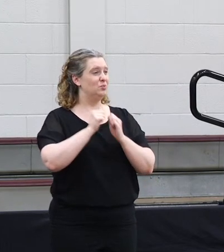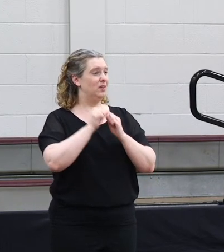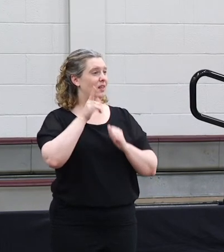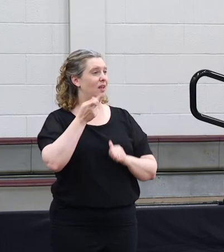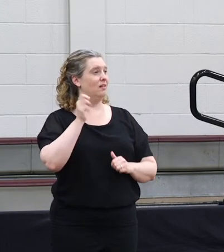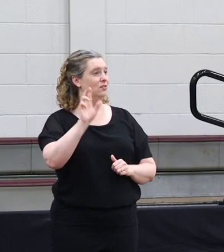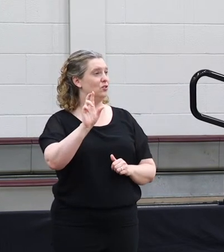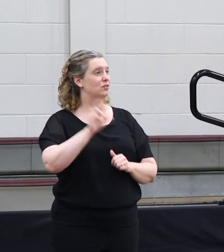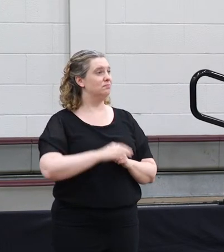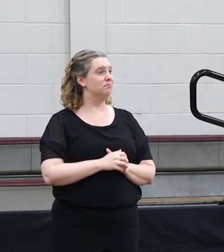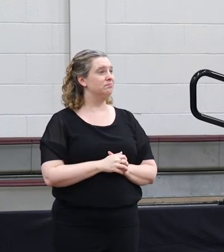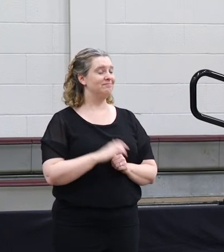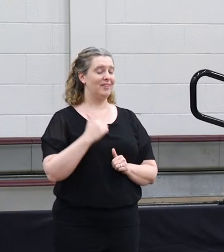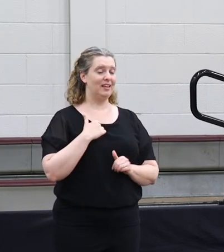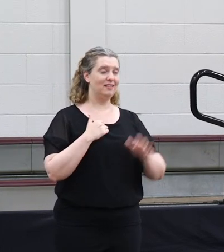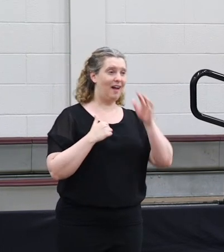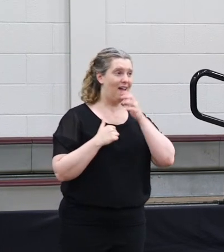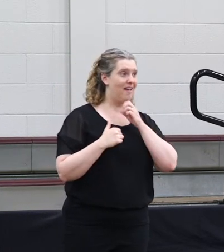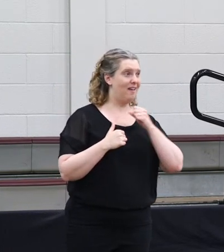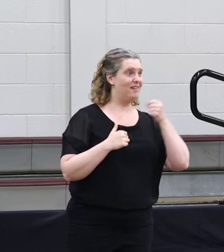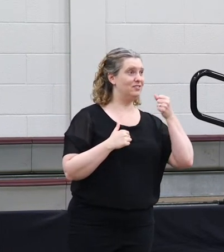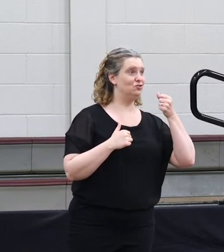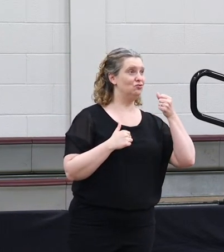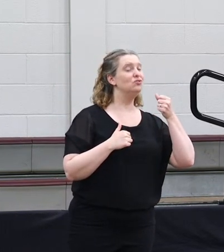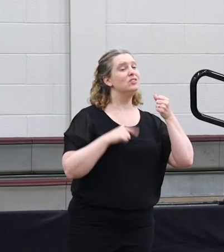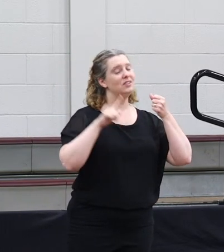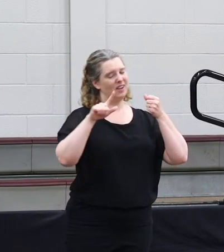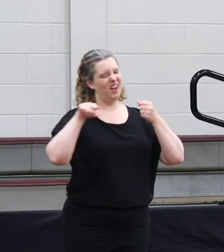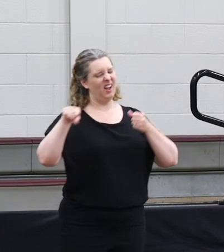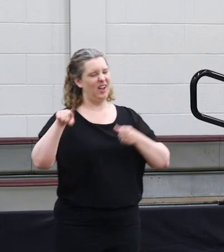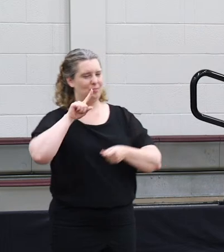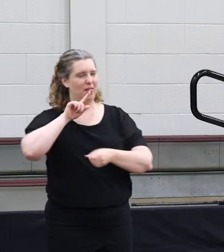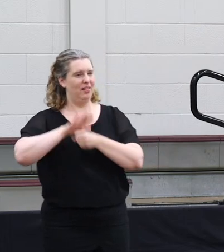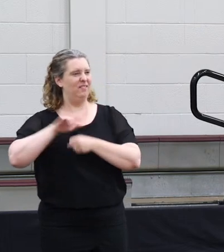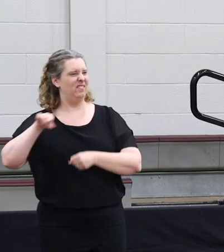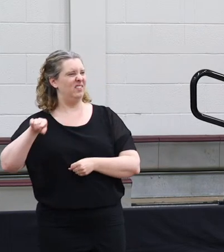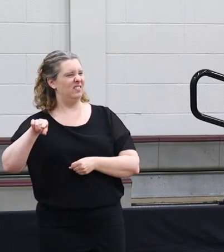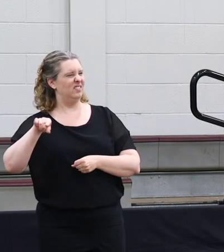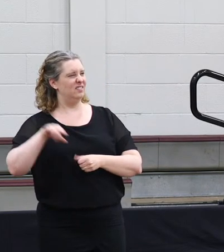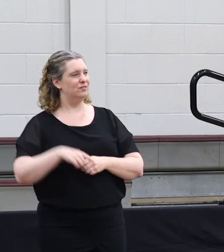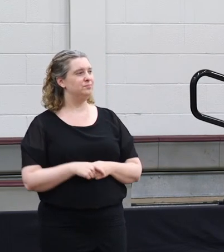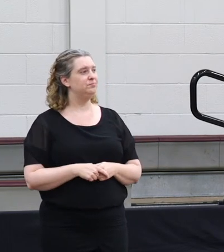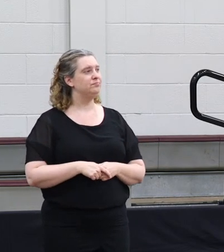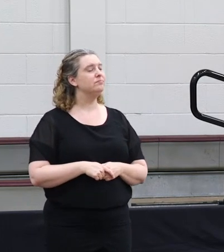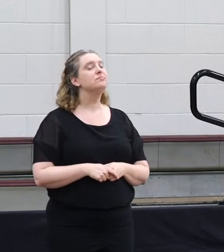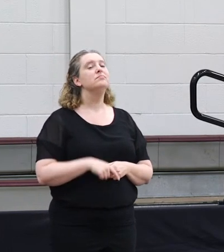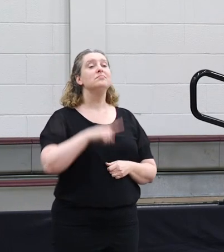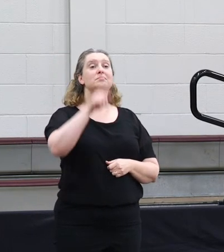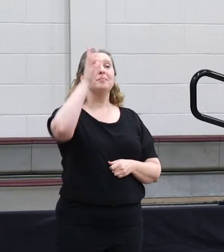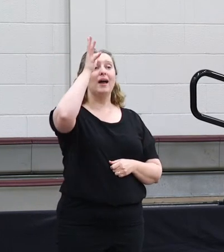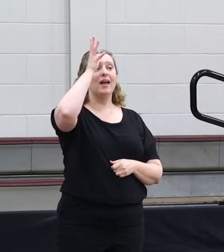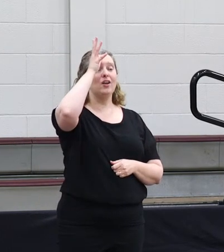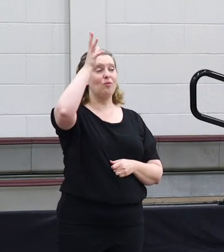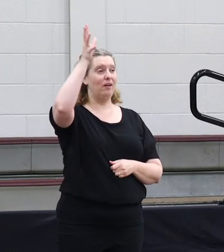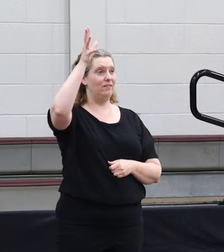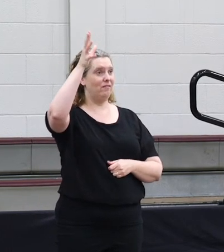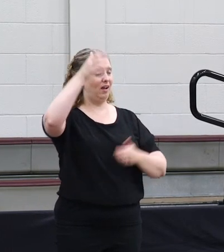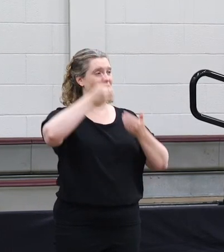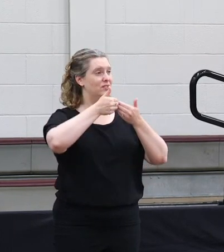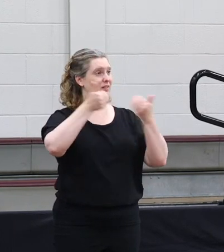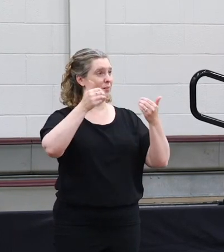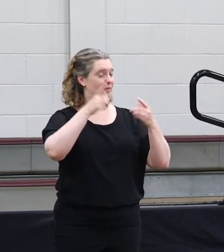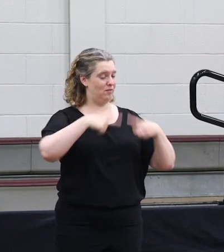disease. As I age, the more I come to believe in the latter. There are two things that set my grandfather apart from the rest of the